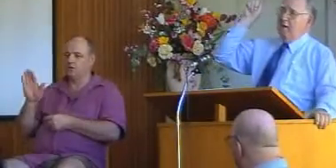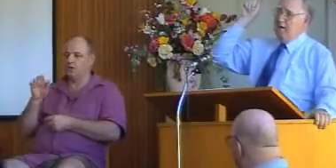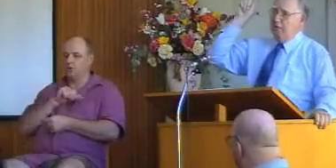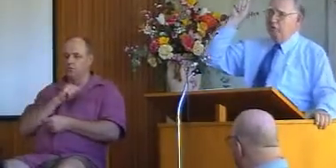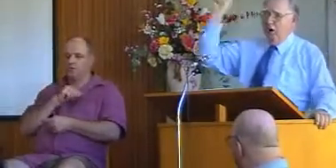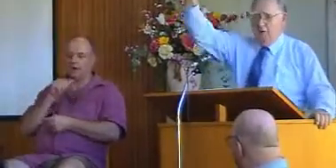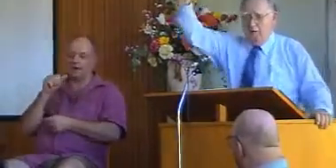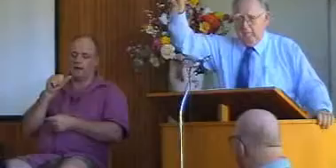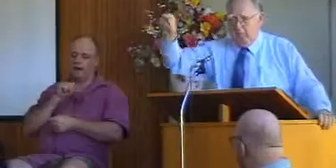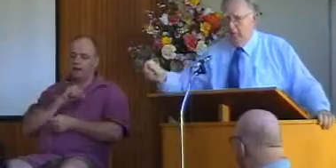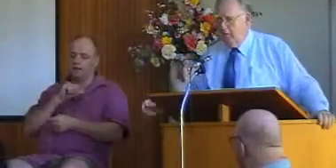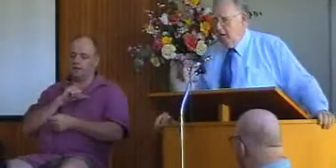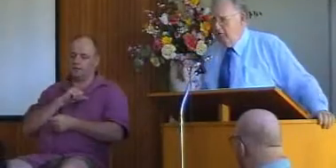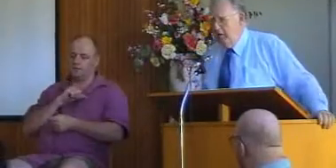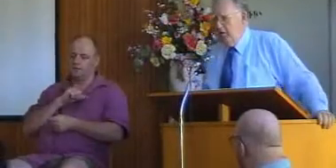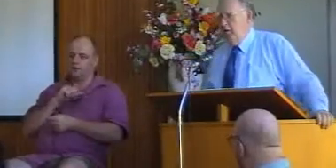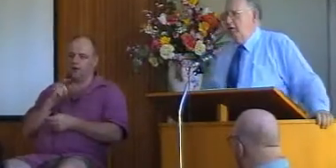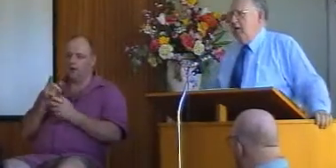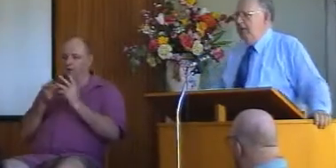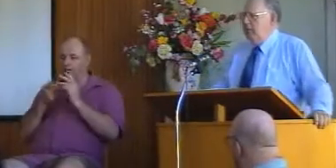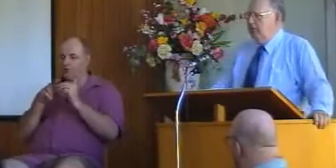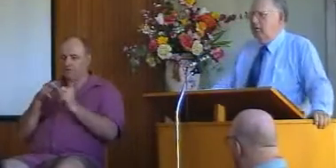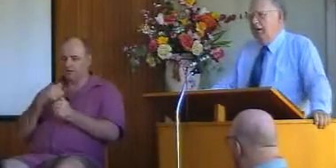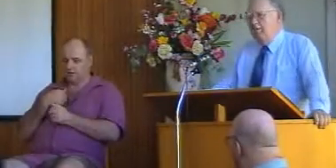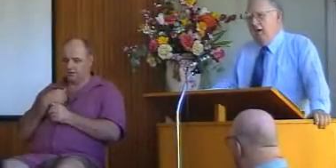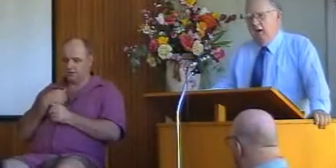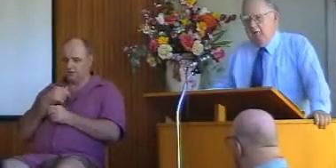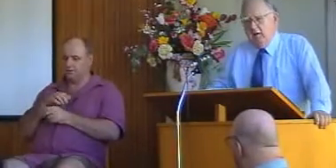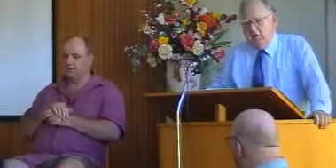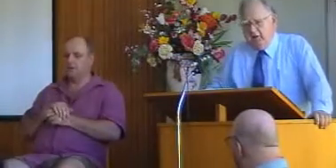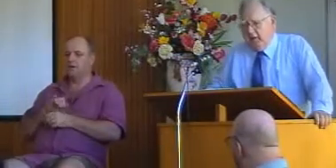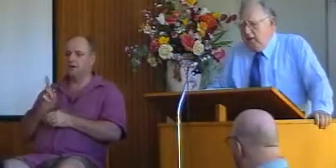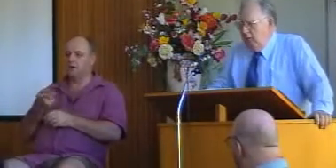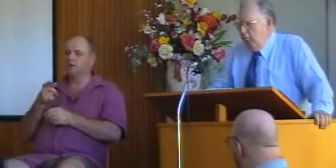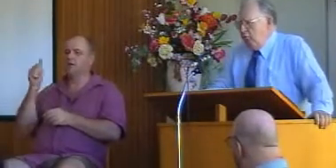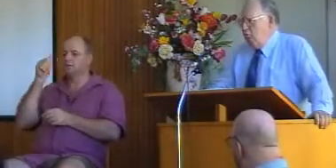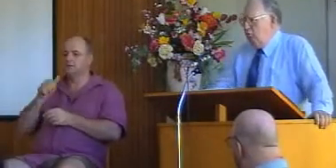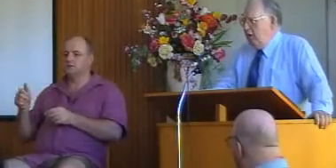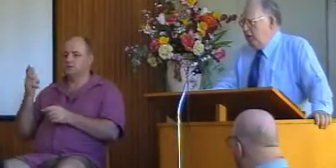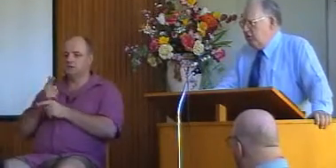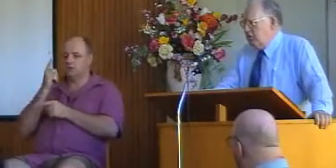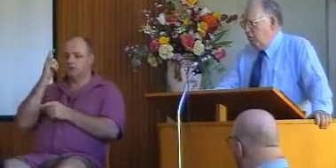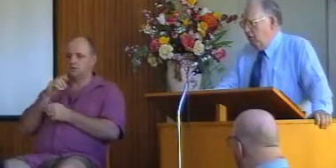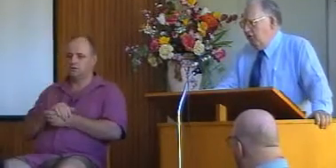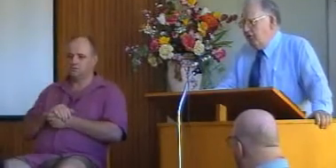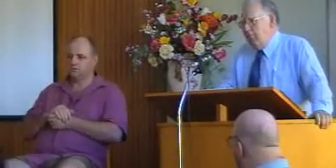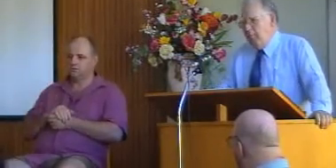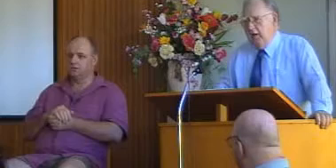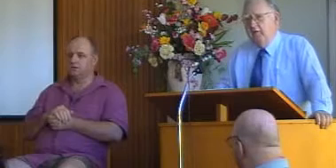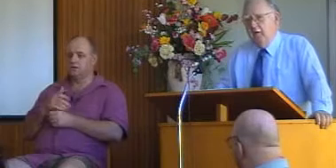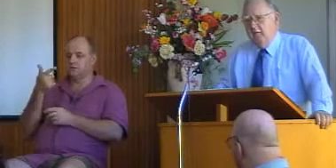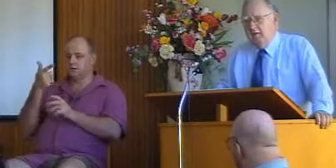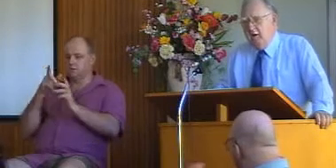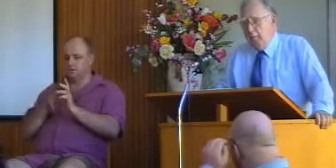and that's God. 7 years later, Emperor Haile Selassie was reinstalled as the